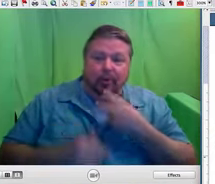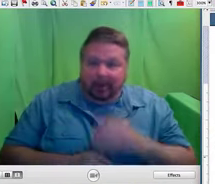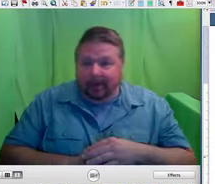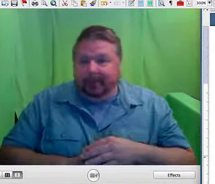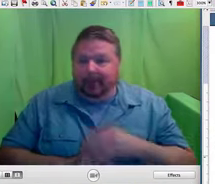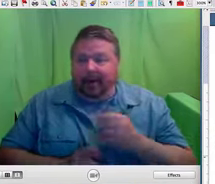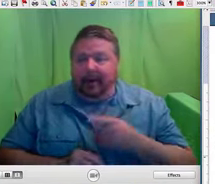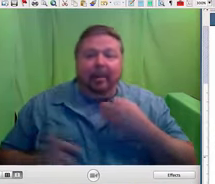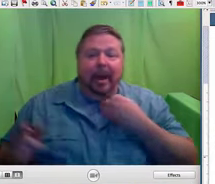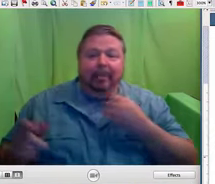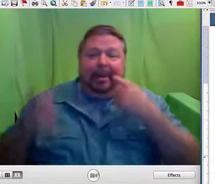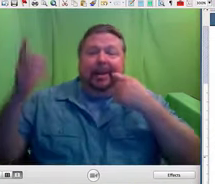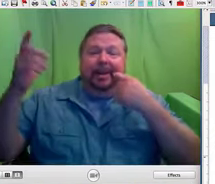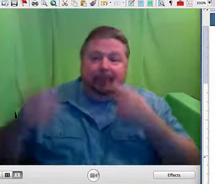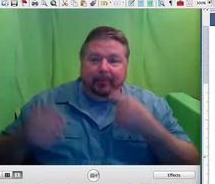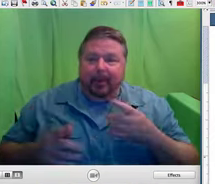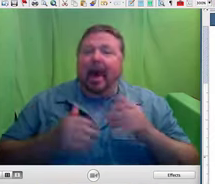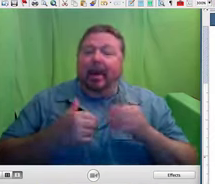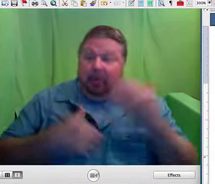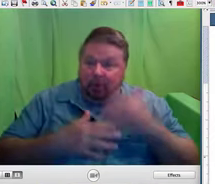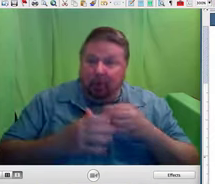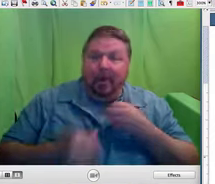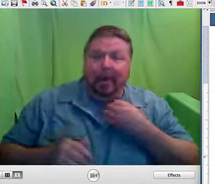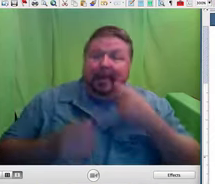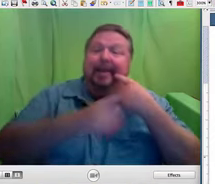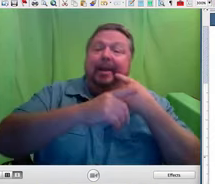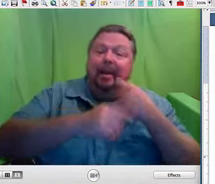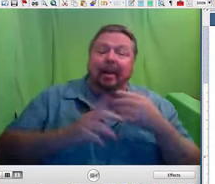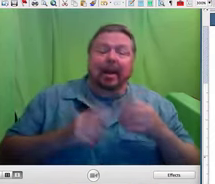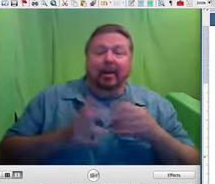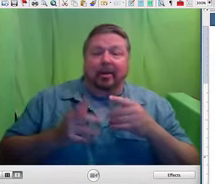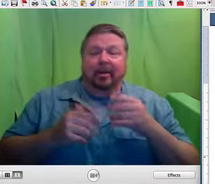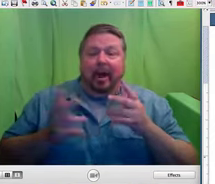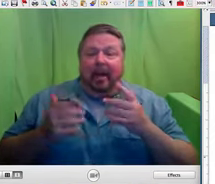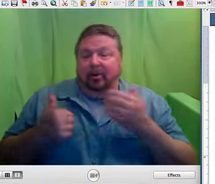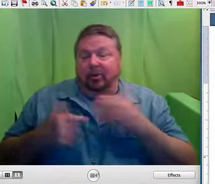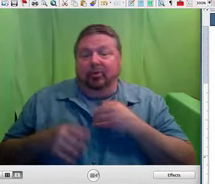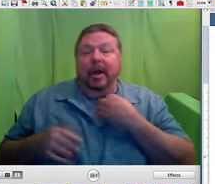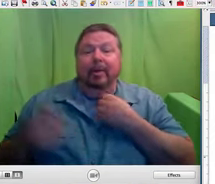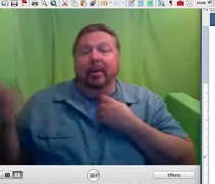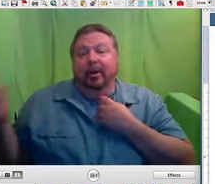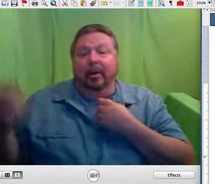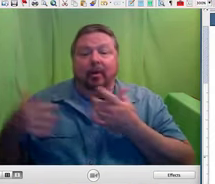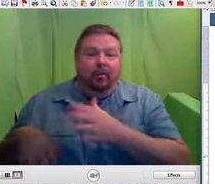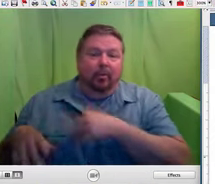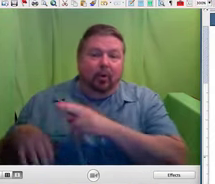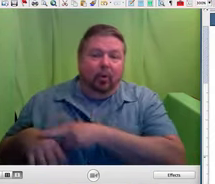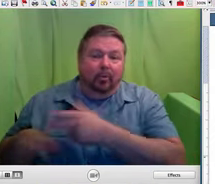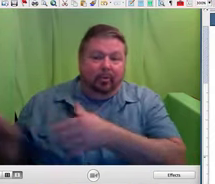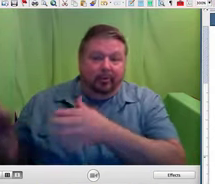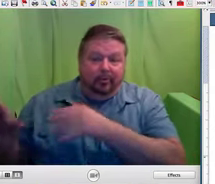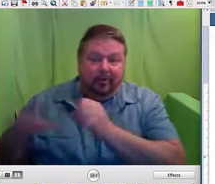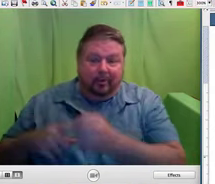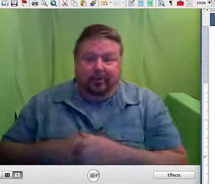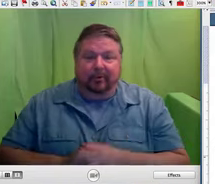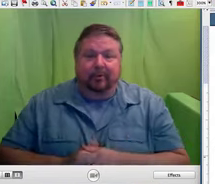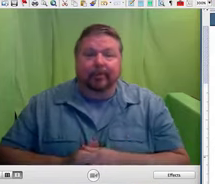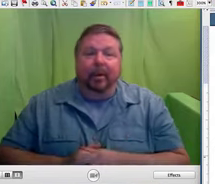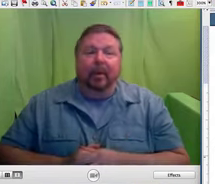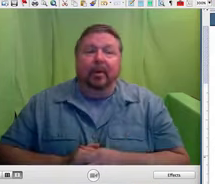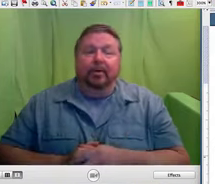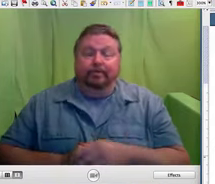you," right? I'm happy. I can cue happy, and then I use happy for the normal